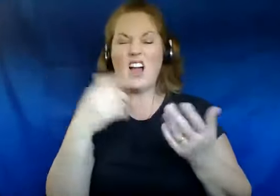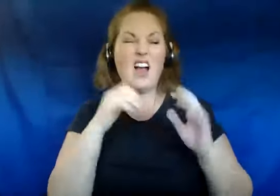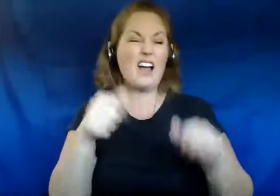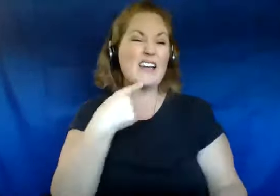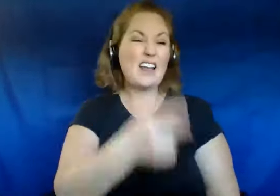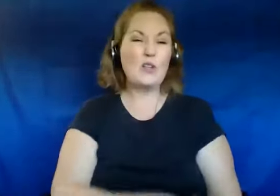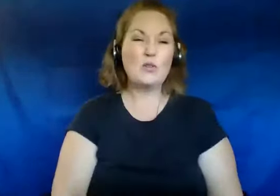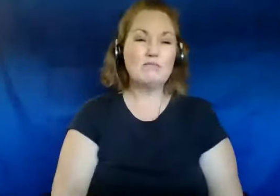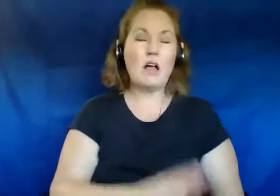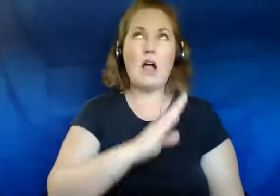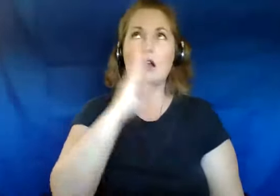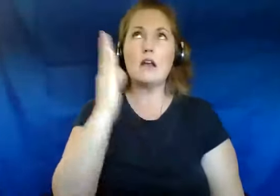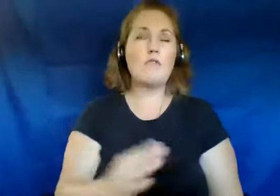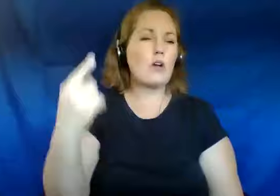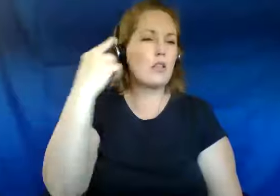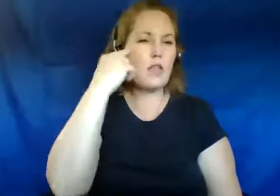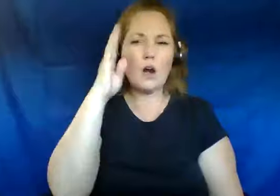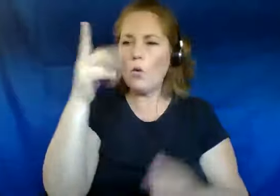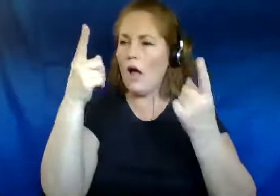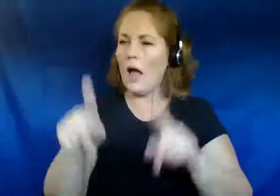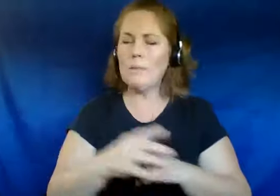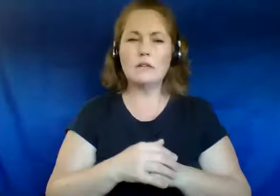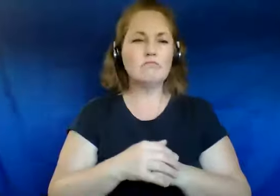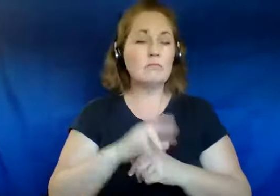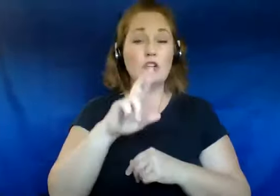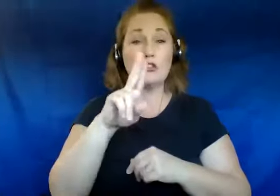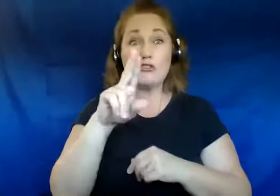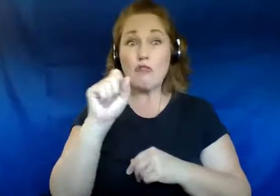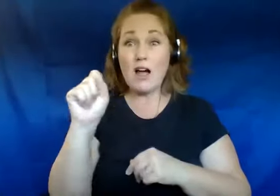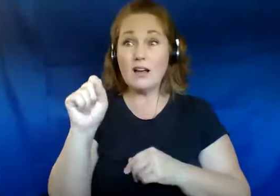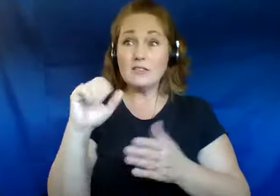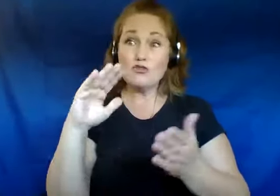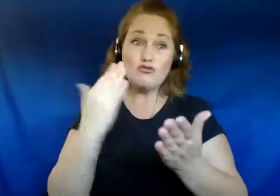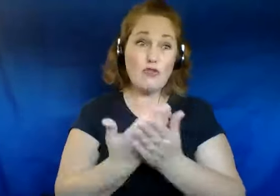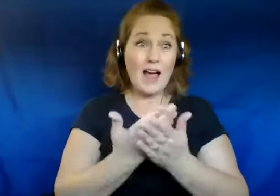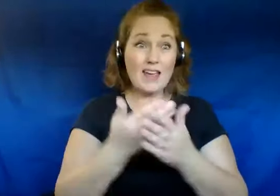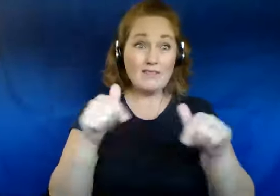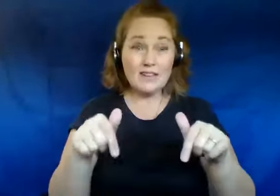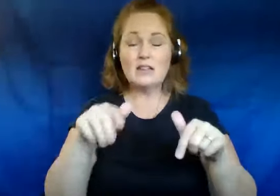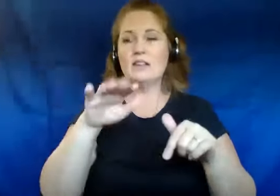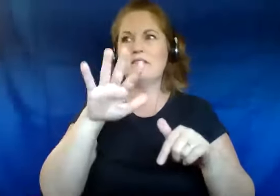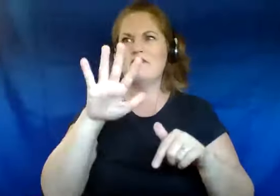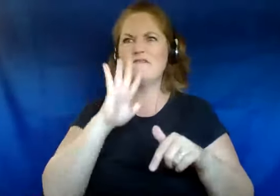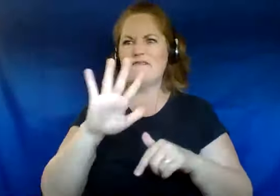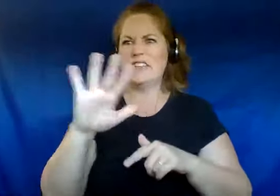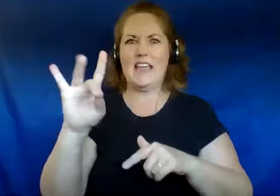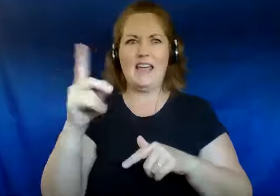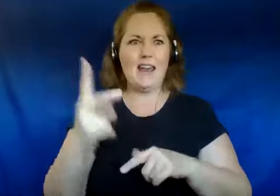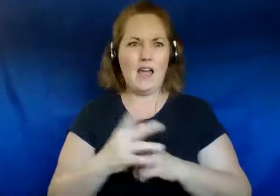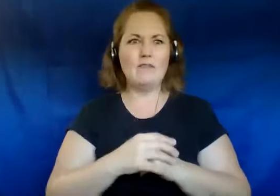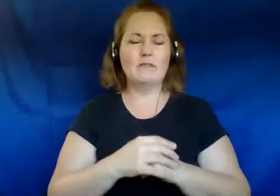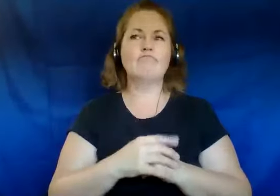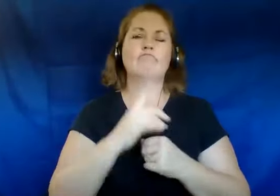thought it would happen. Russ got here when he was 58 and a half years old. And all I